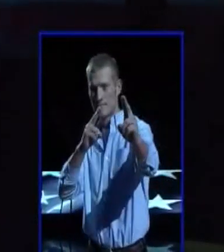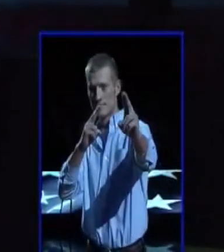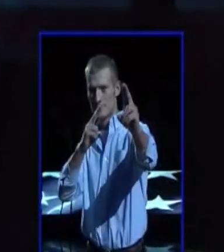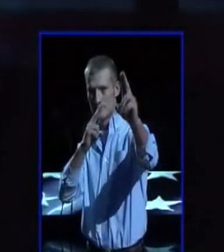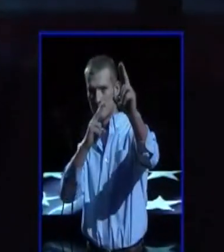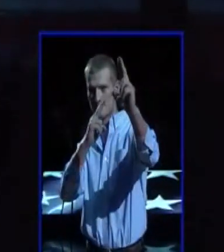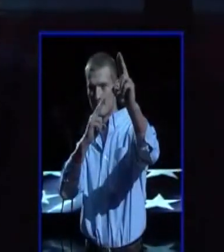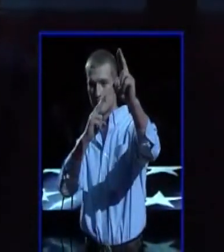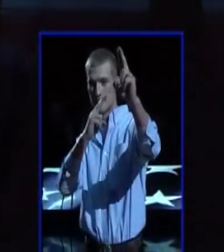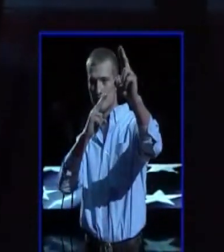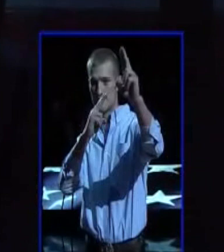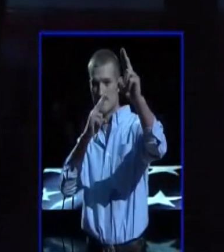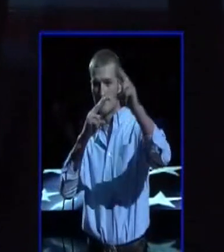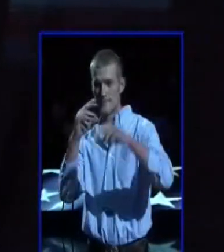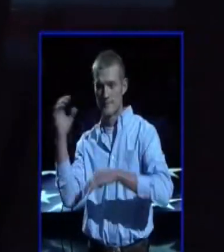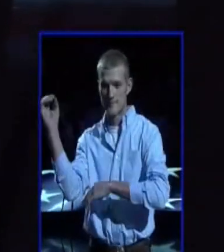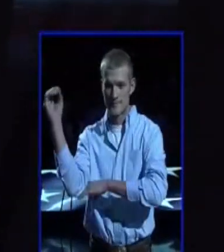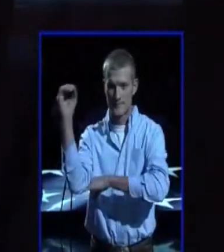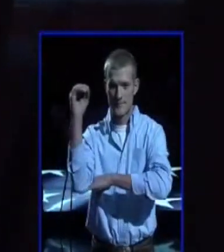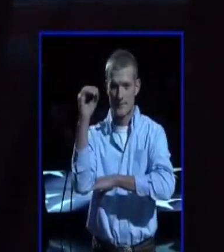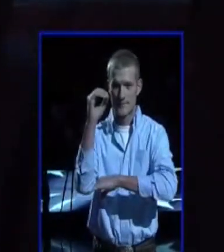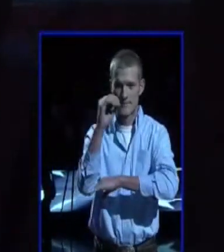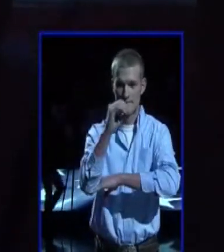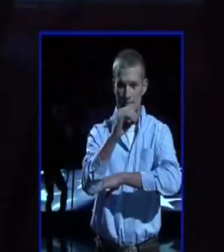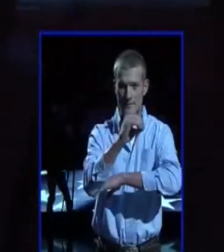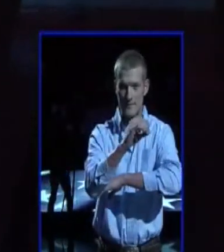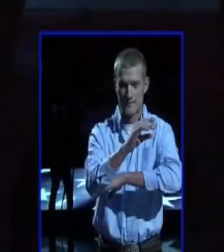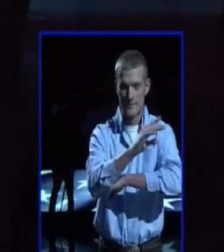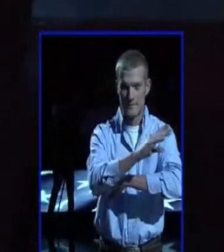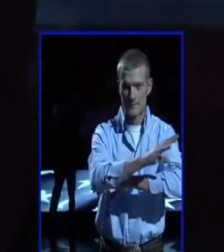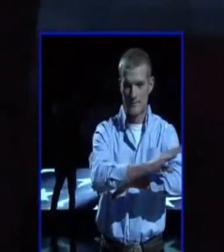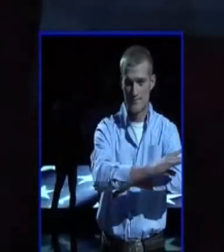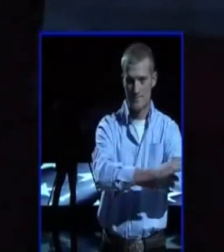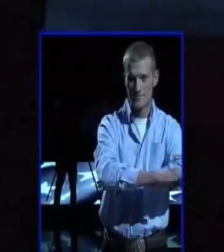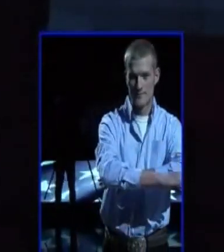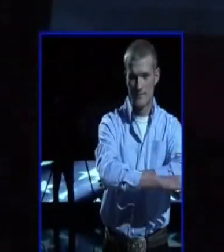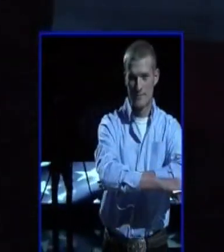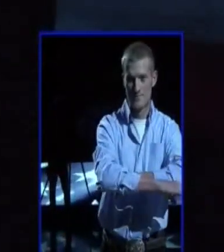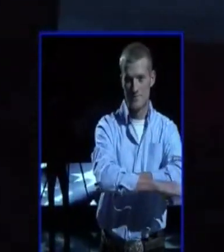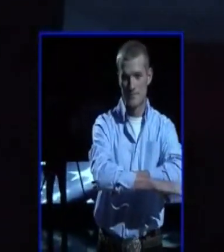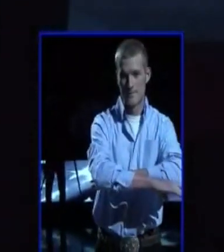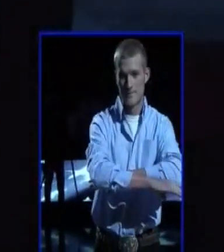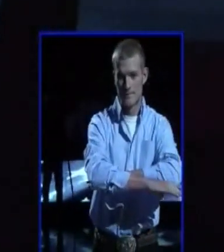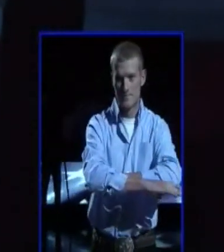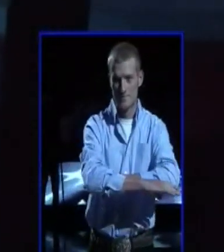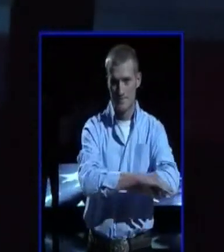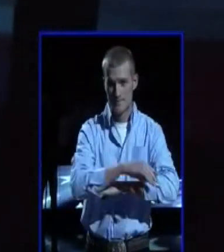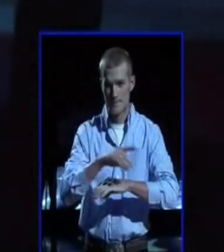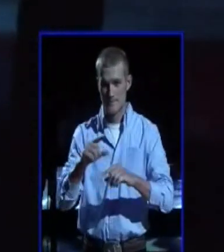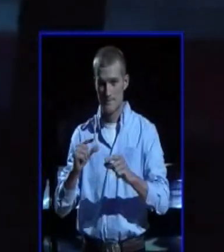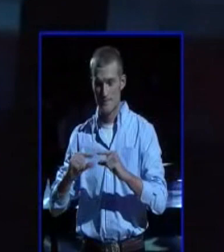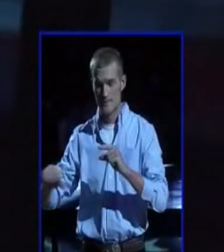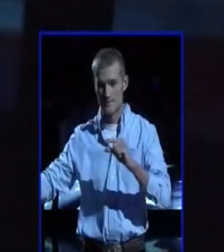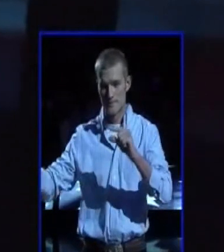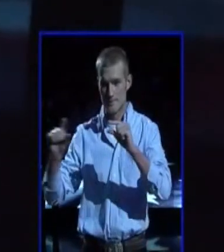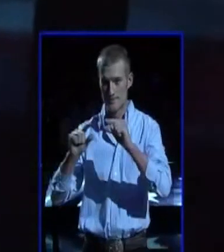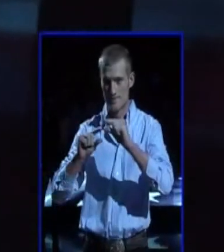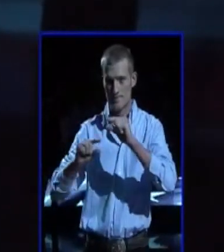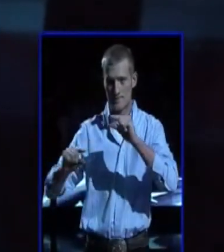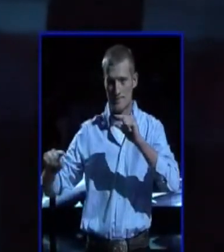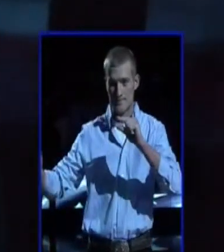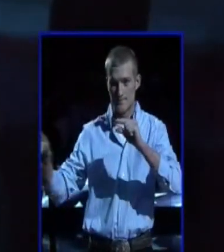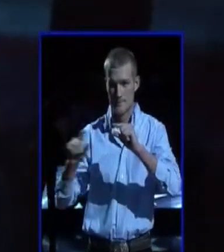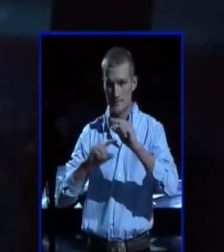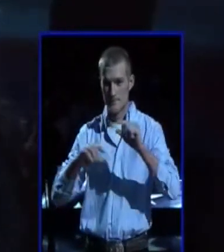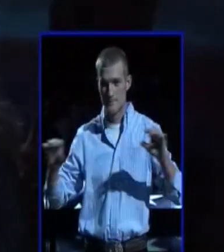hailed at the twilight's last gleaming, whose broad stripes